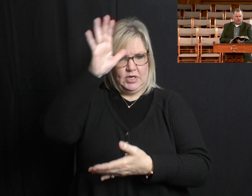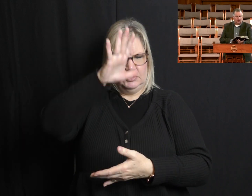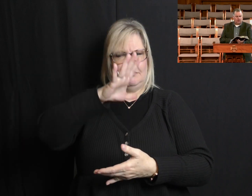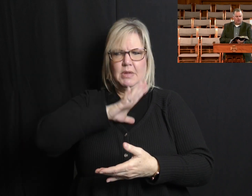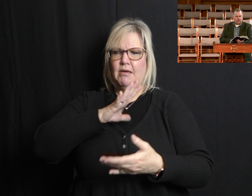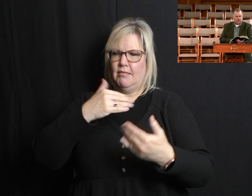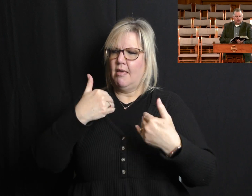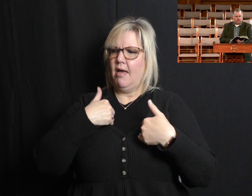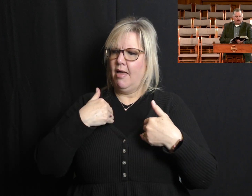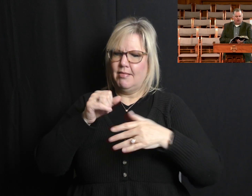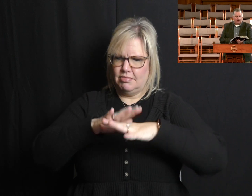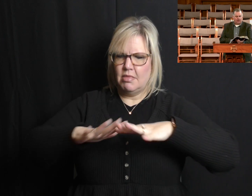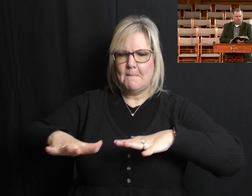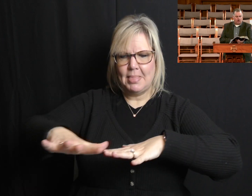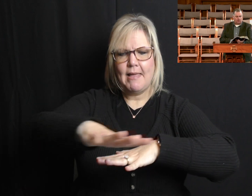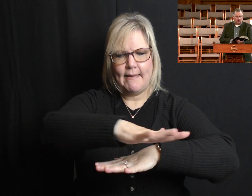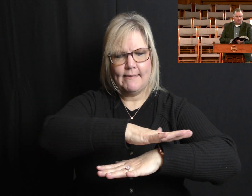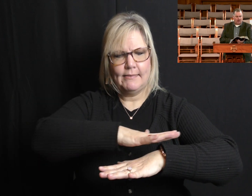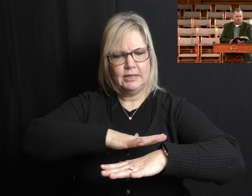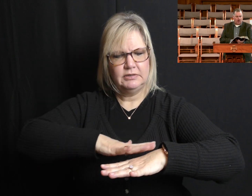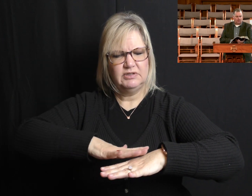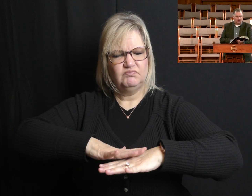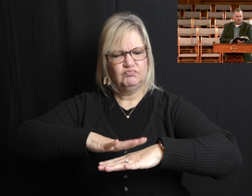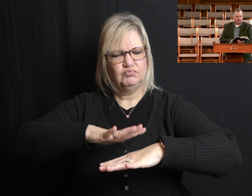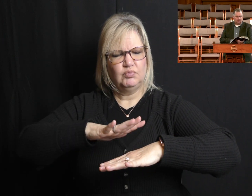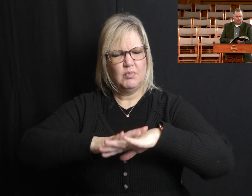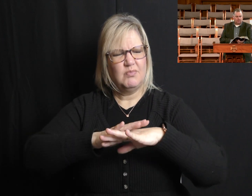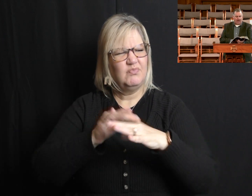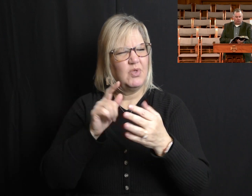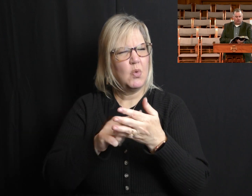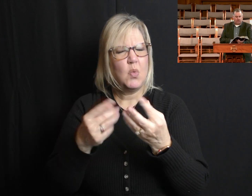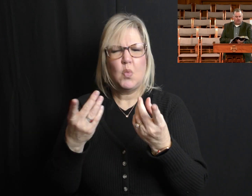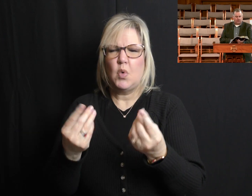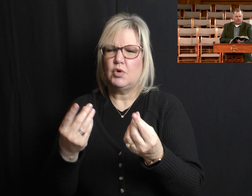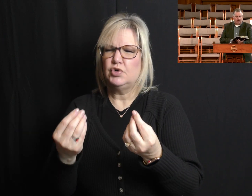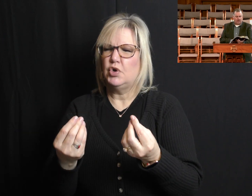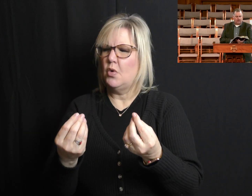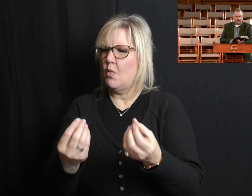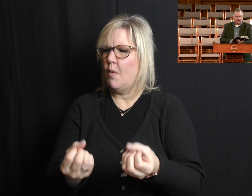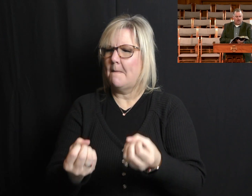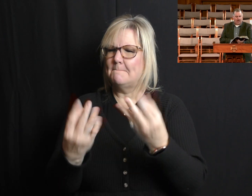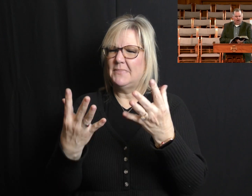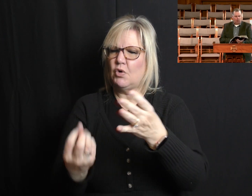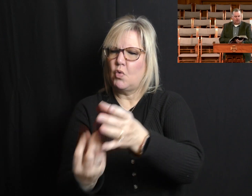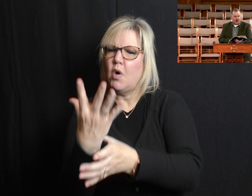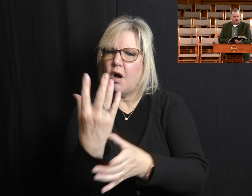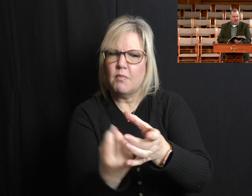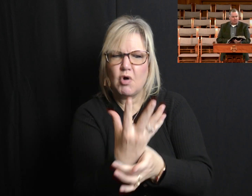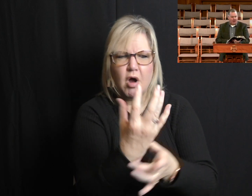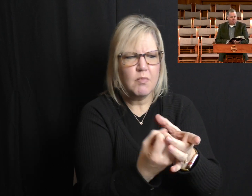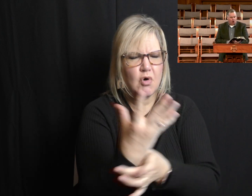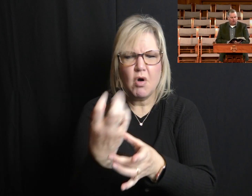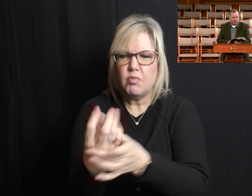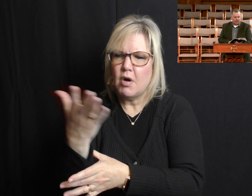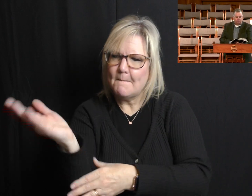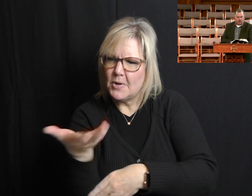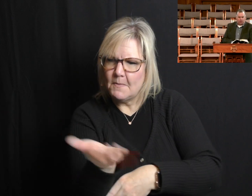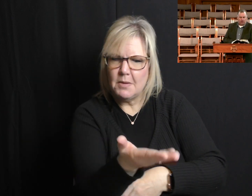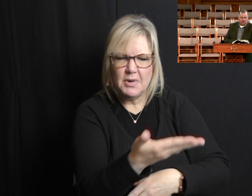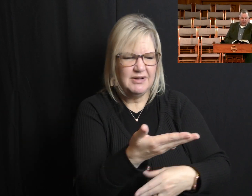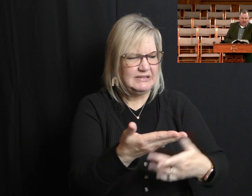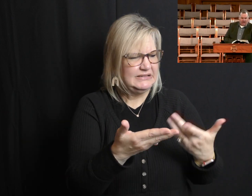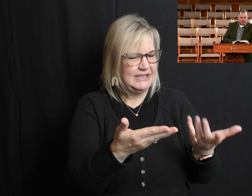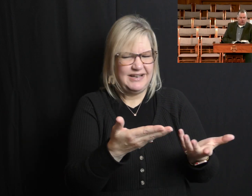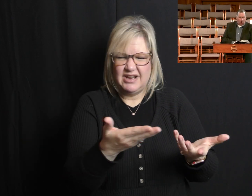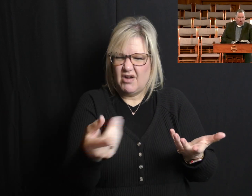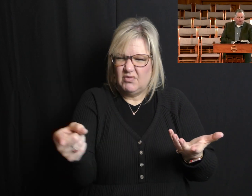I do, since I don't have anywhere to store my crops? I will do this," he said. "I will tear down my barns and build bigger